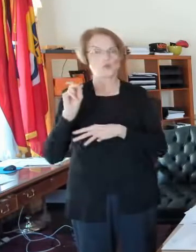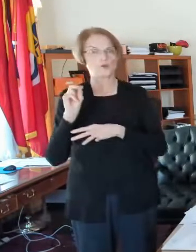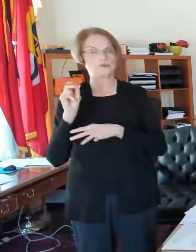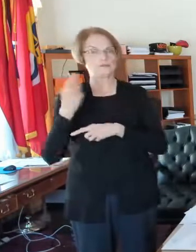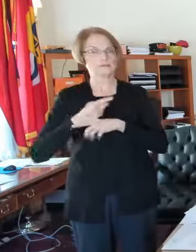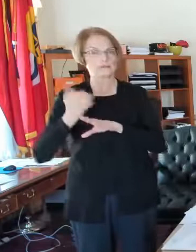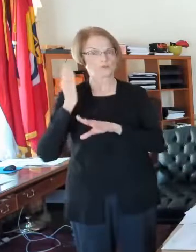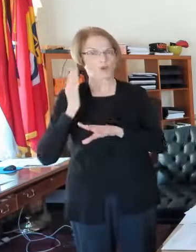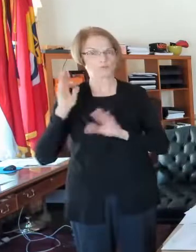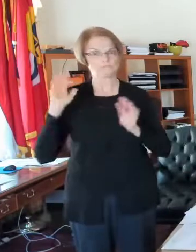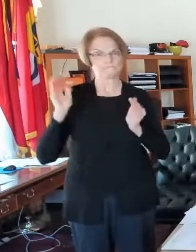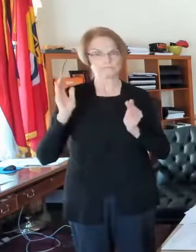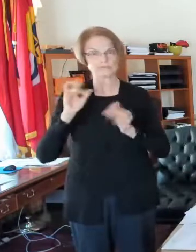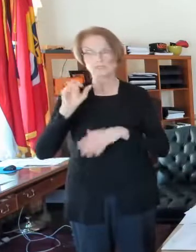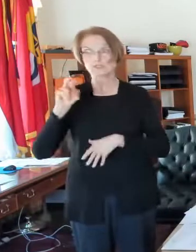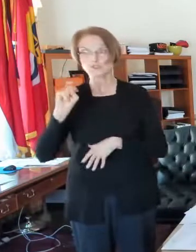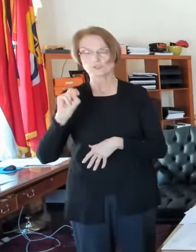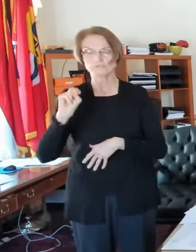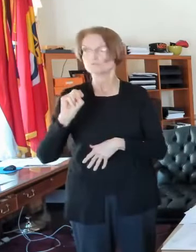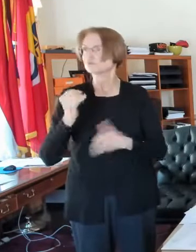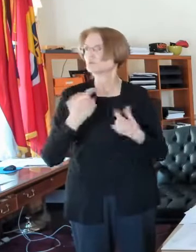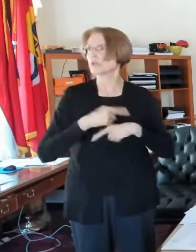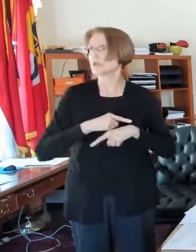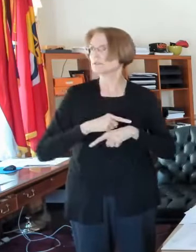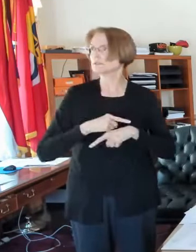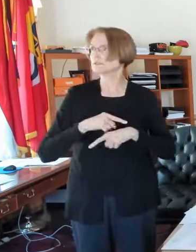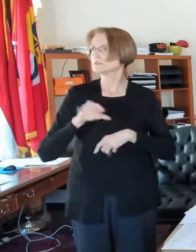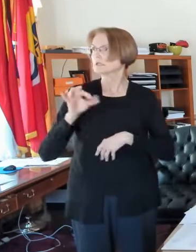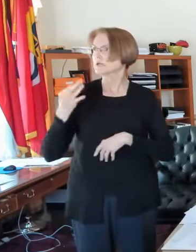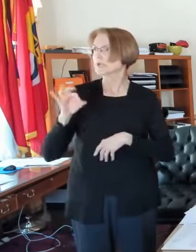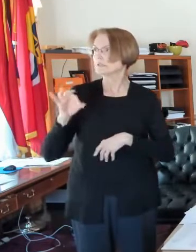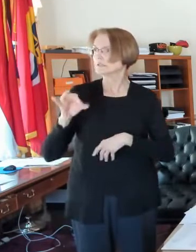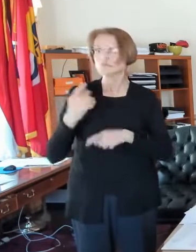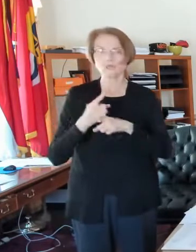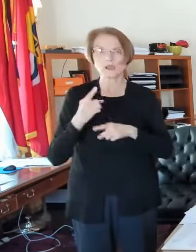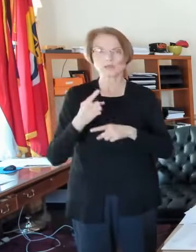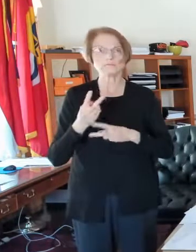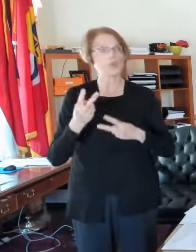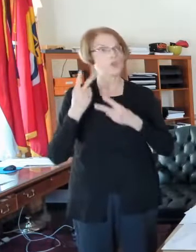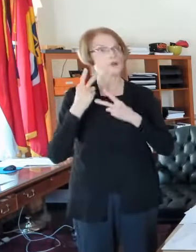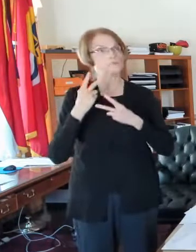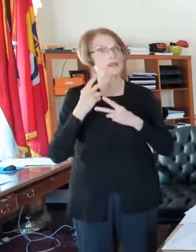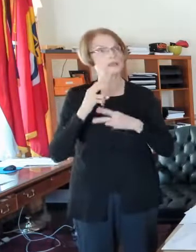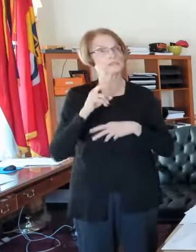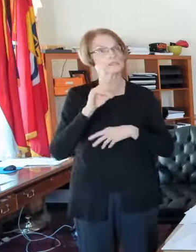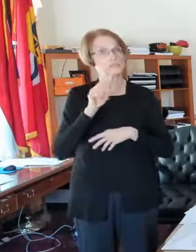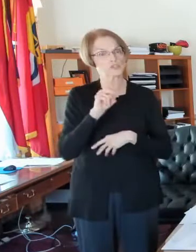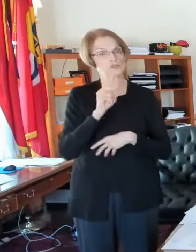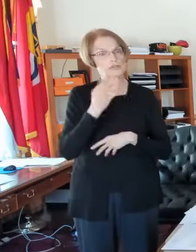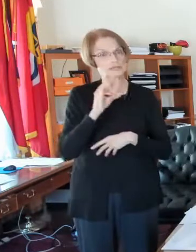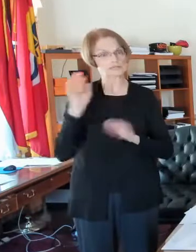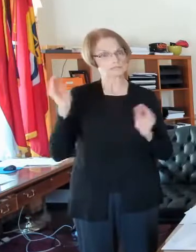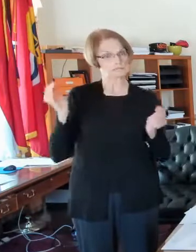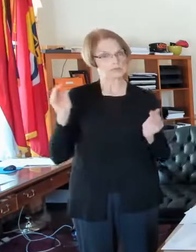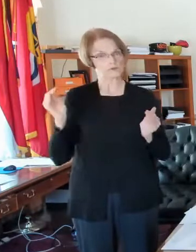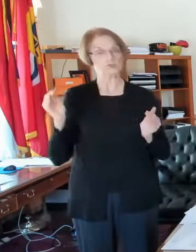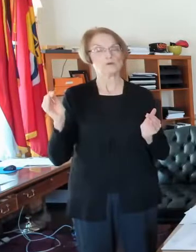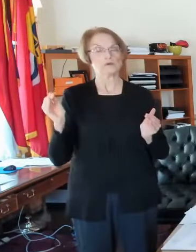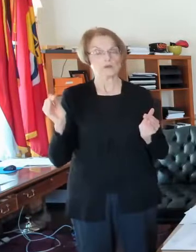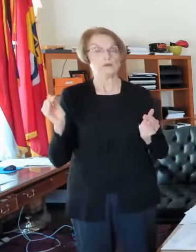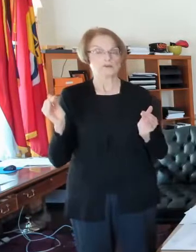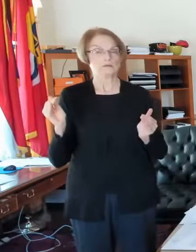ago on January. What is today? Is it the 19th? I think it is. Look back to the 19th of January.